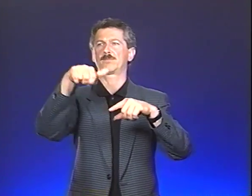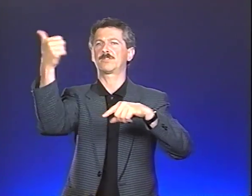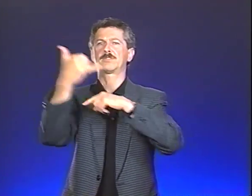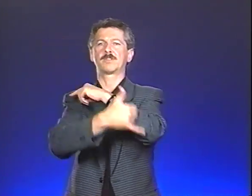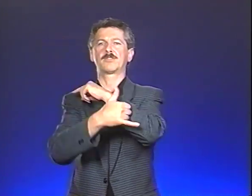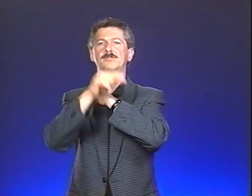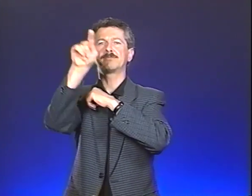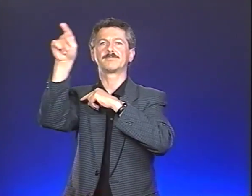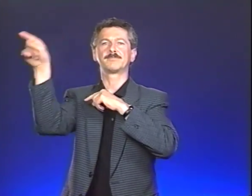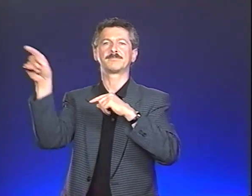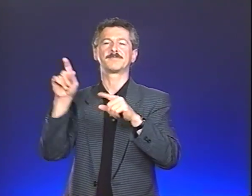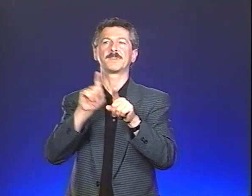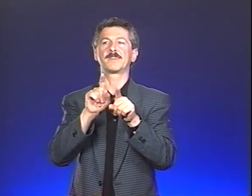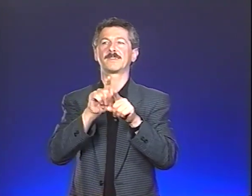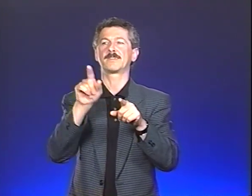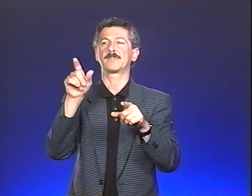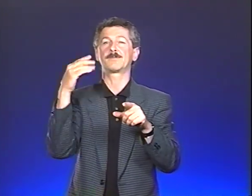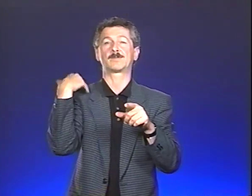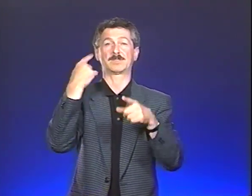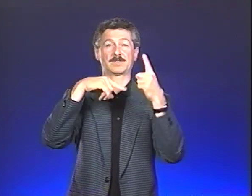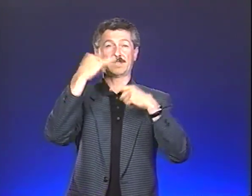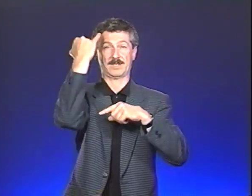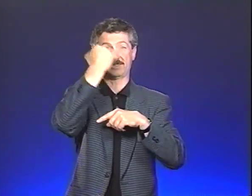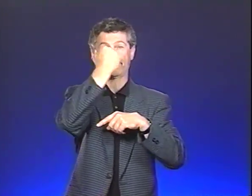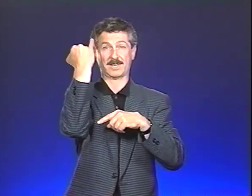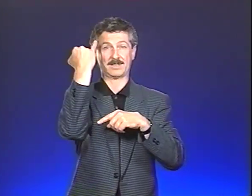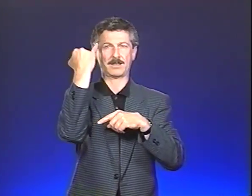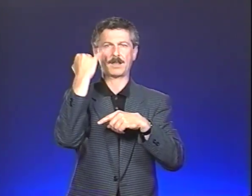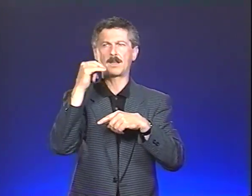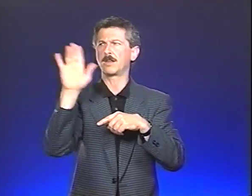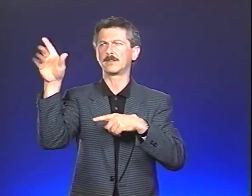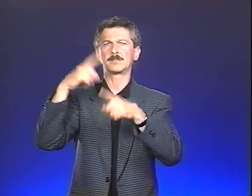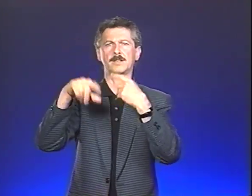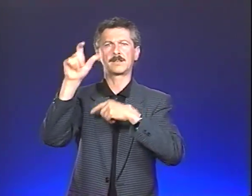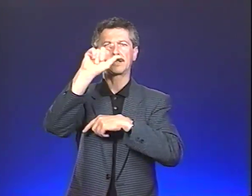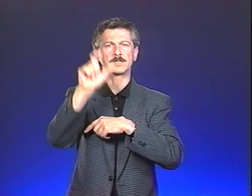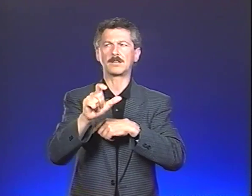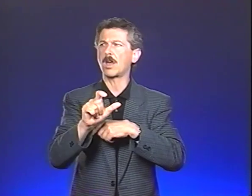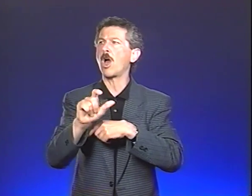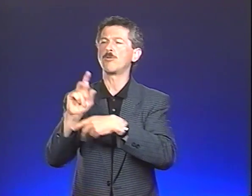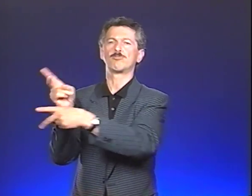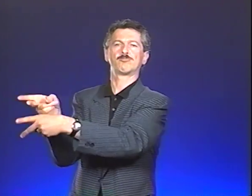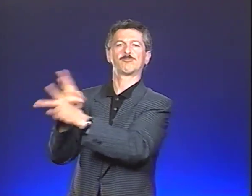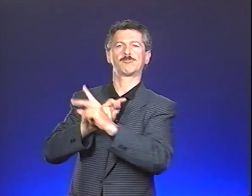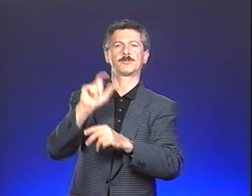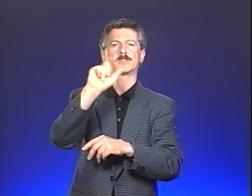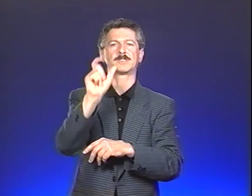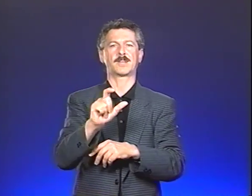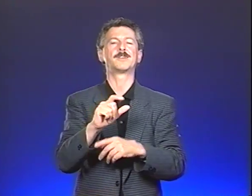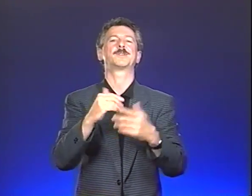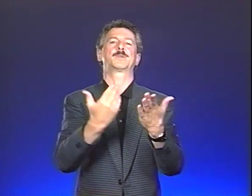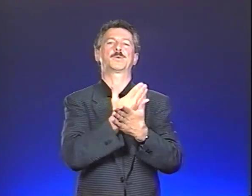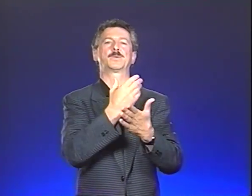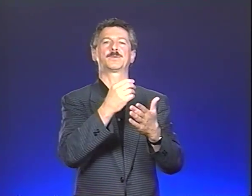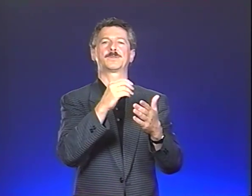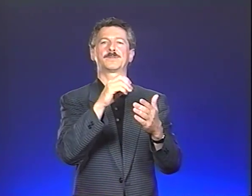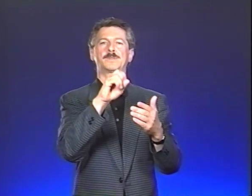ASL also borrows symbols from other signed languages. The ASL sign for Italy has been replaced by the